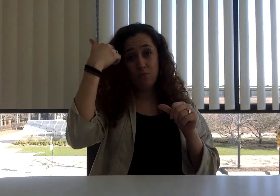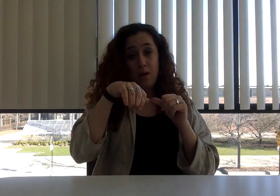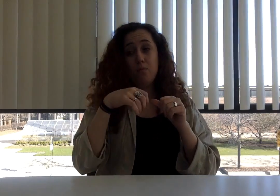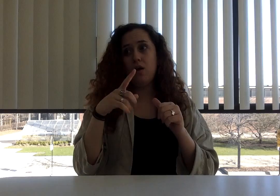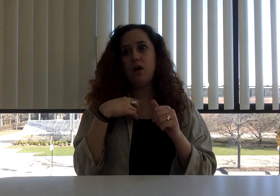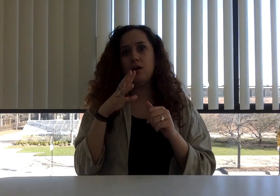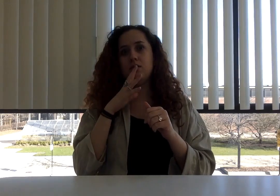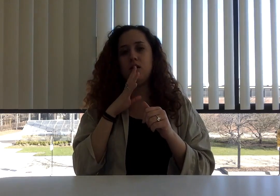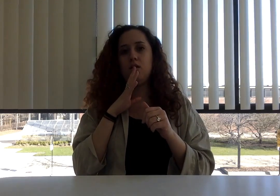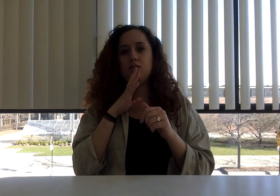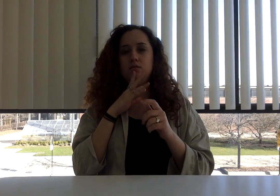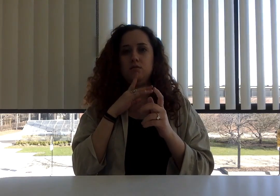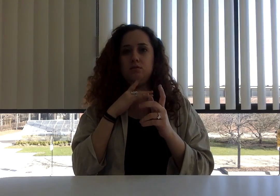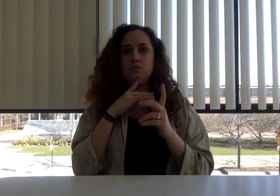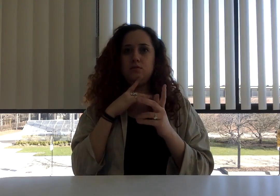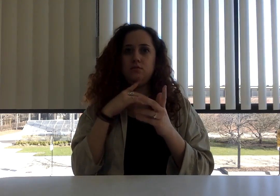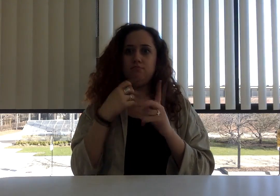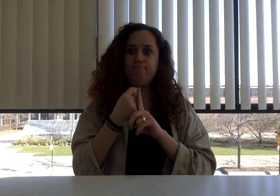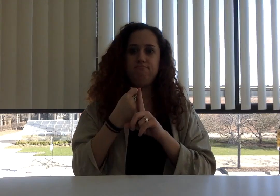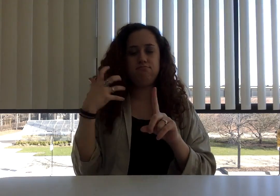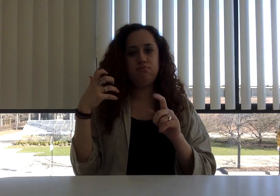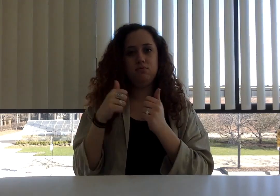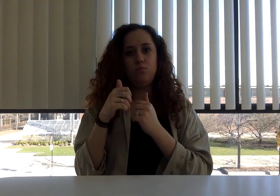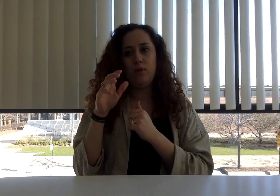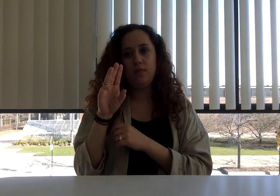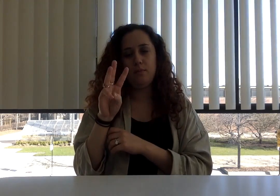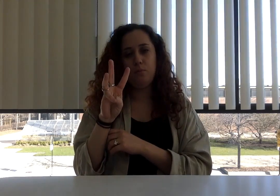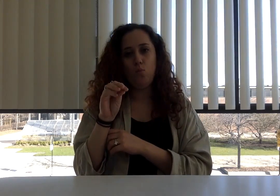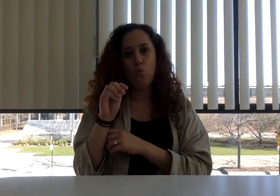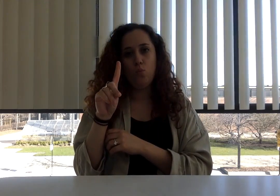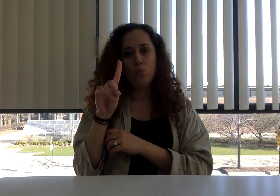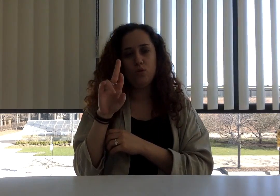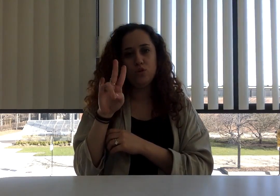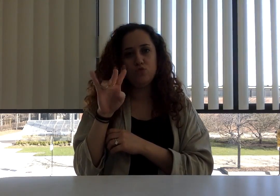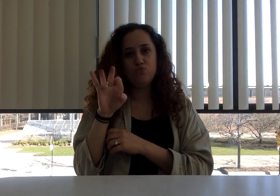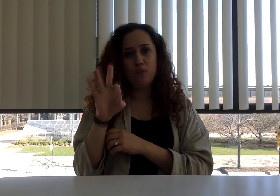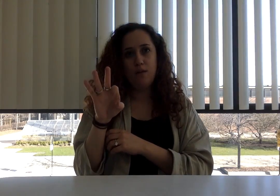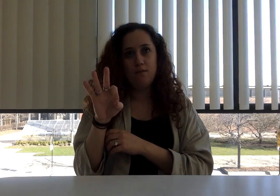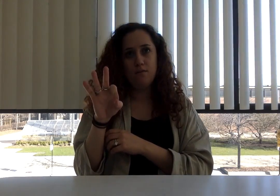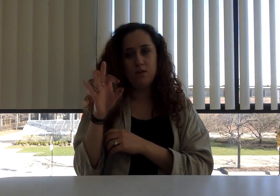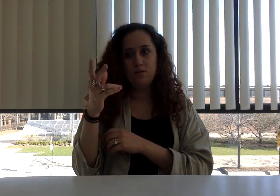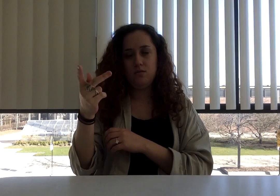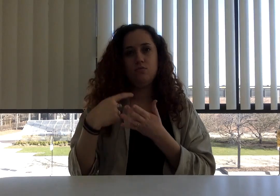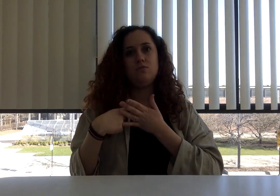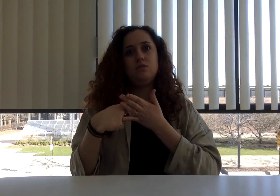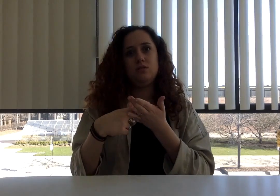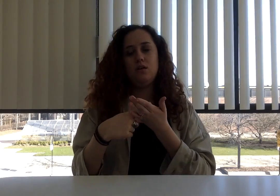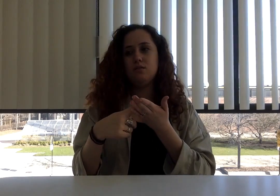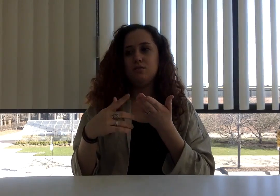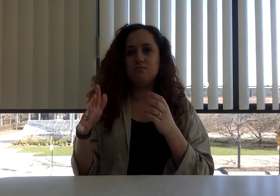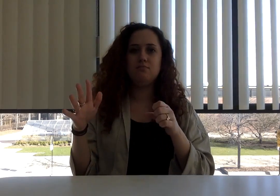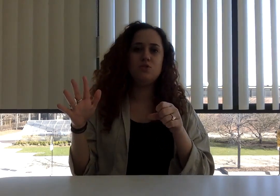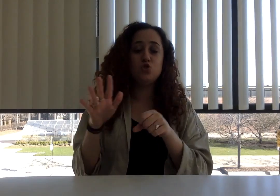this, because she taught the majority of this chapter. So we discussed, in fact, the majority of this test